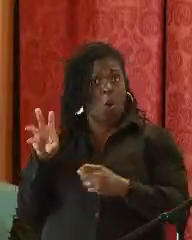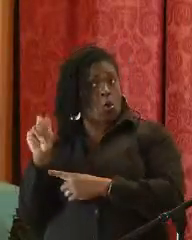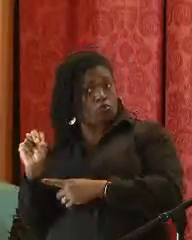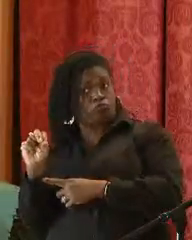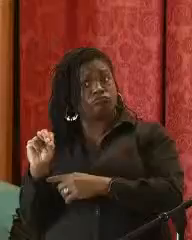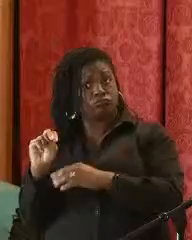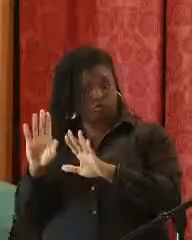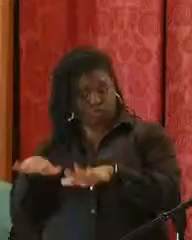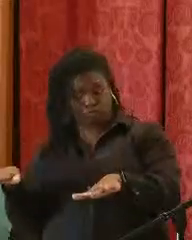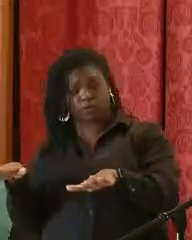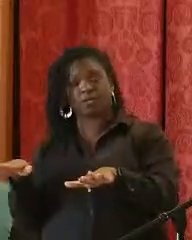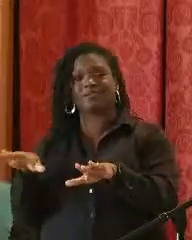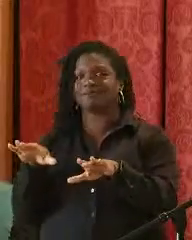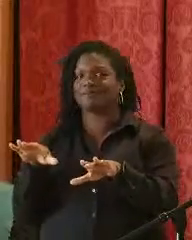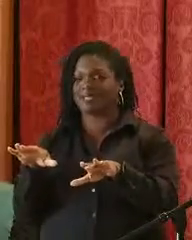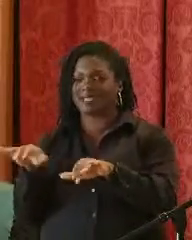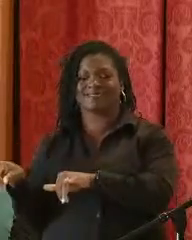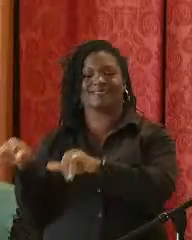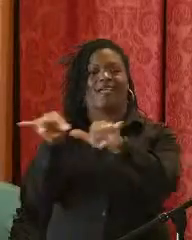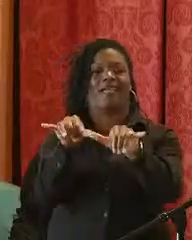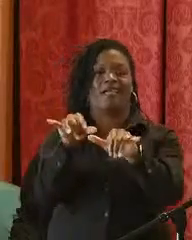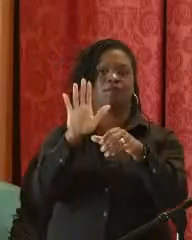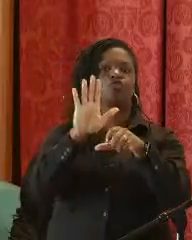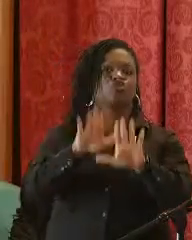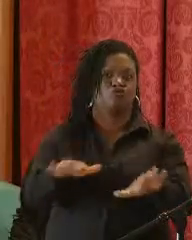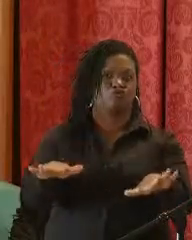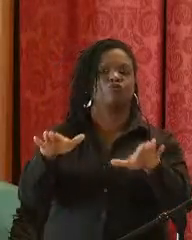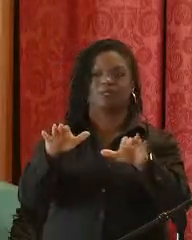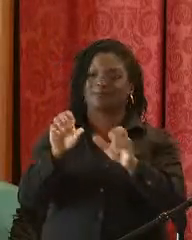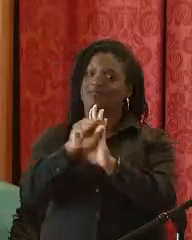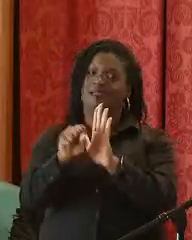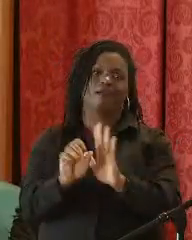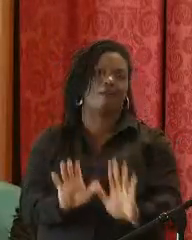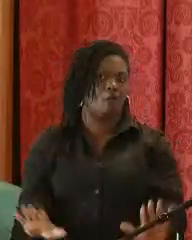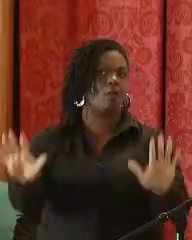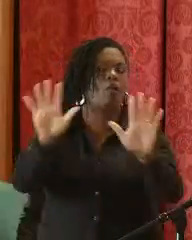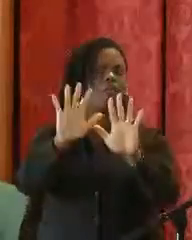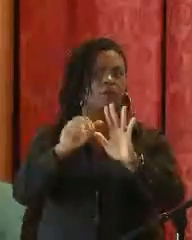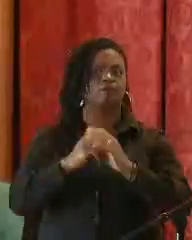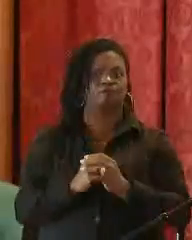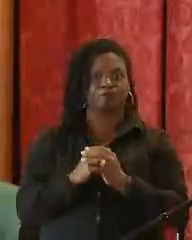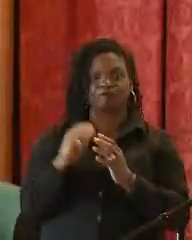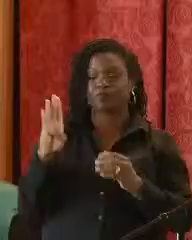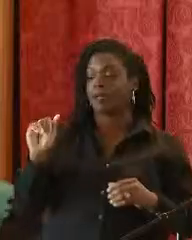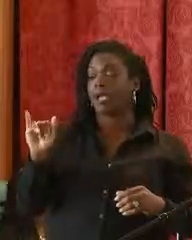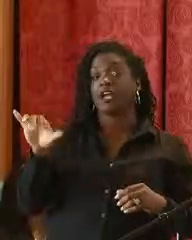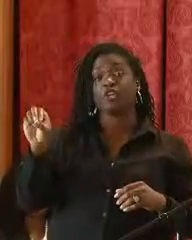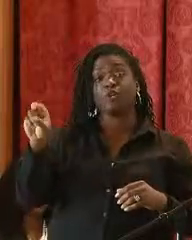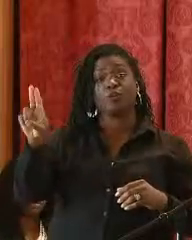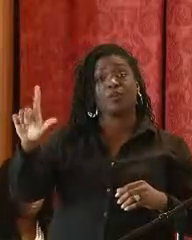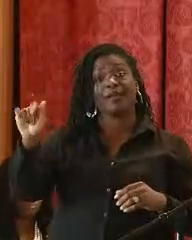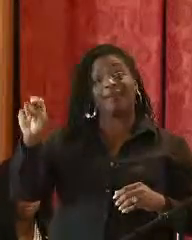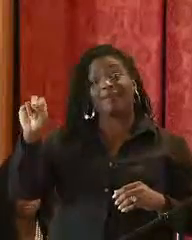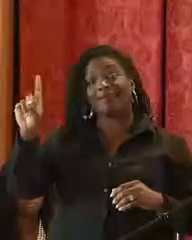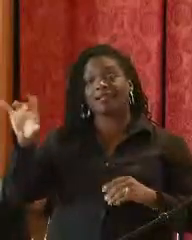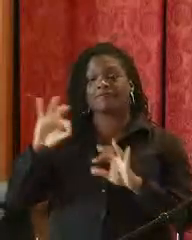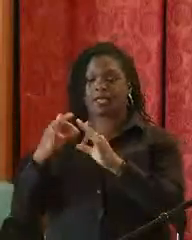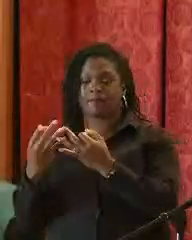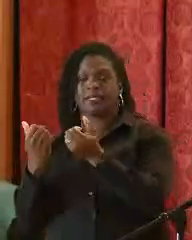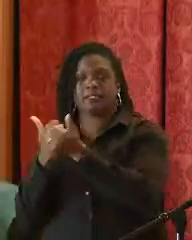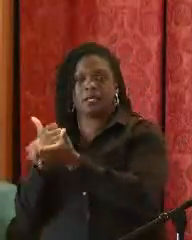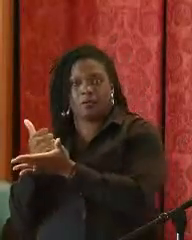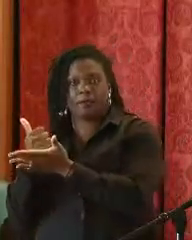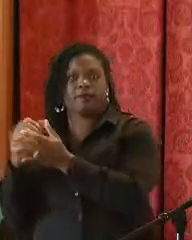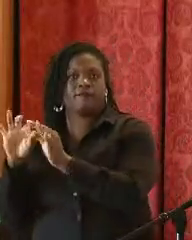state. His newest position, Executive Director of Bayou Land Families Helping Families since